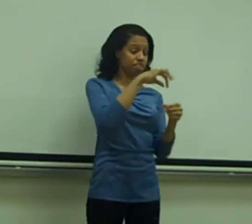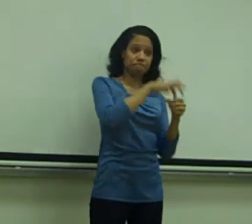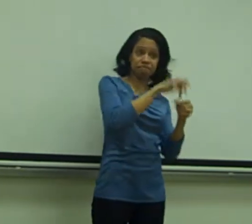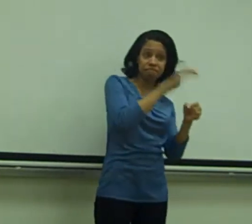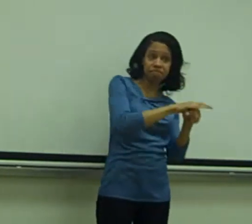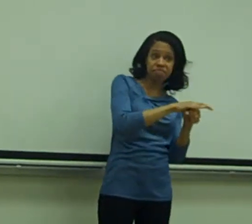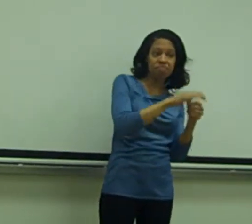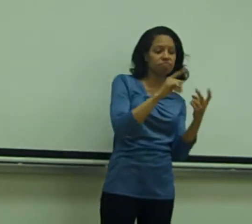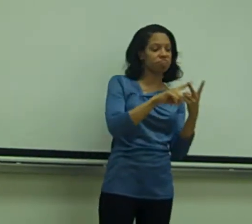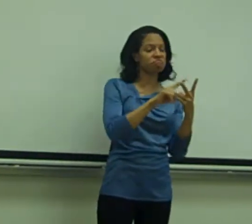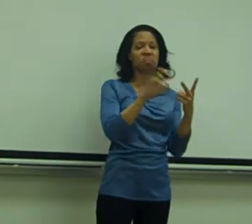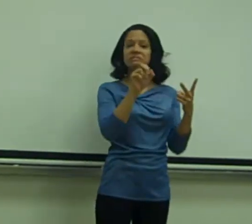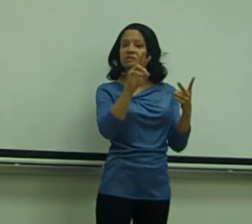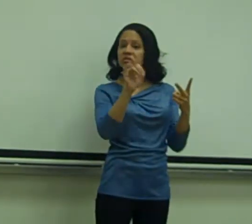I don't know, but